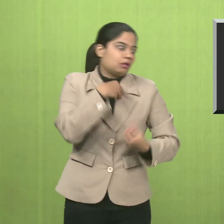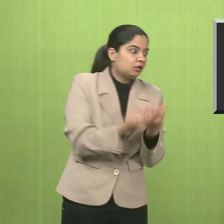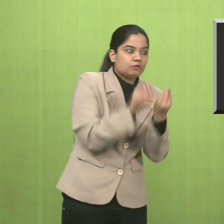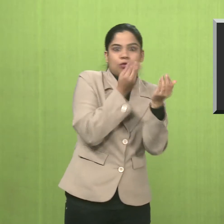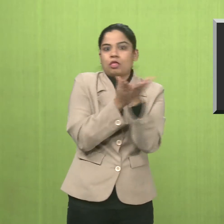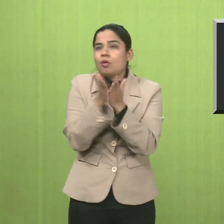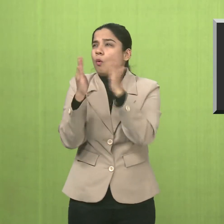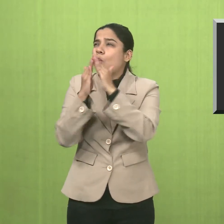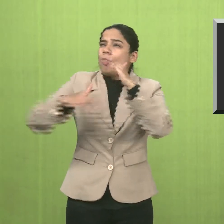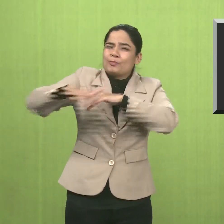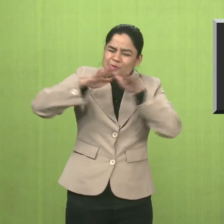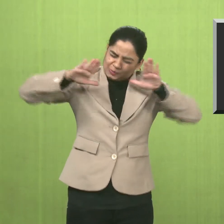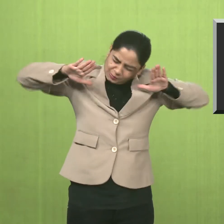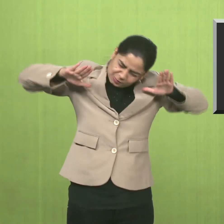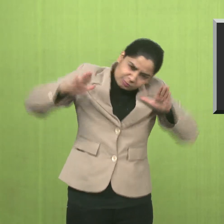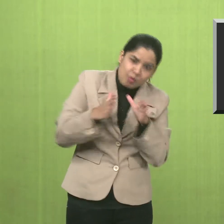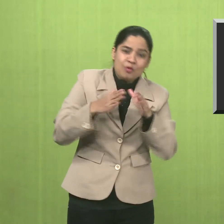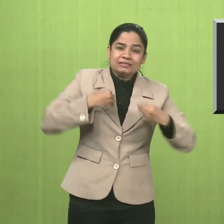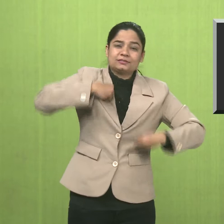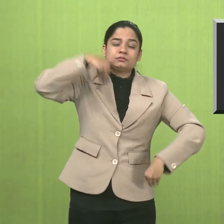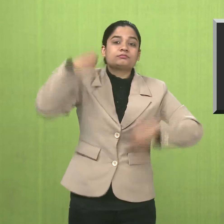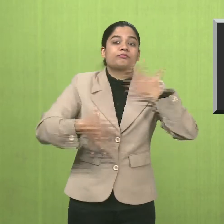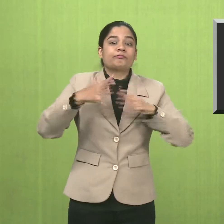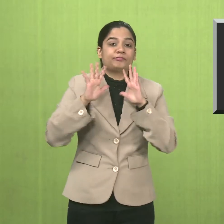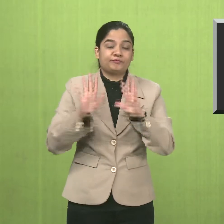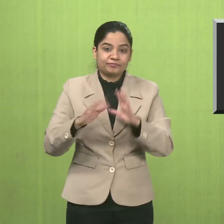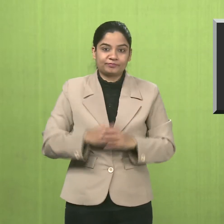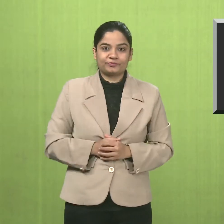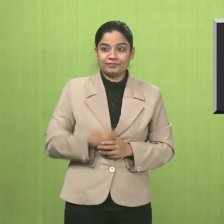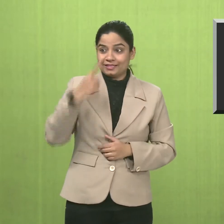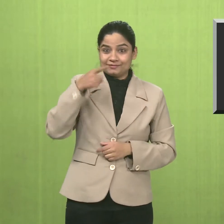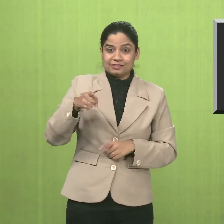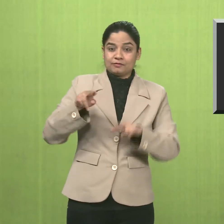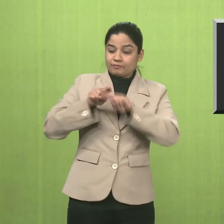extremely poor. They have a very small house and they are suffering a lot.